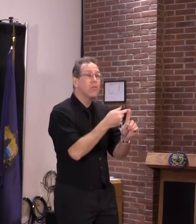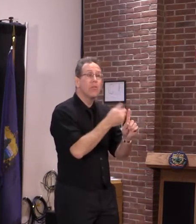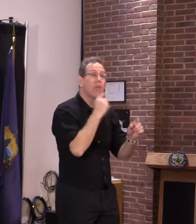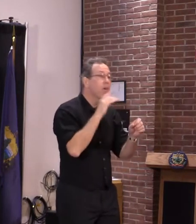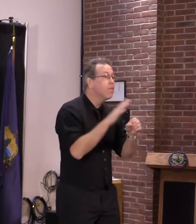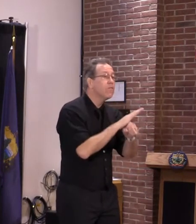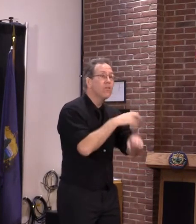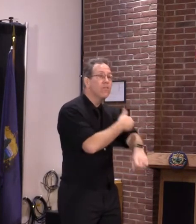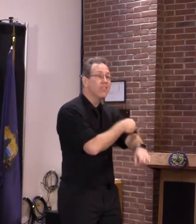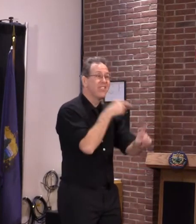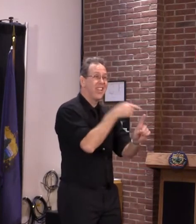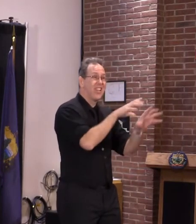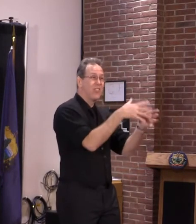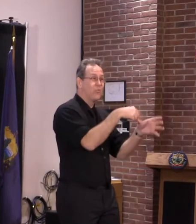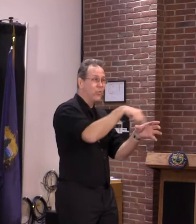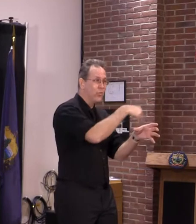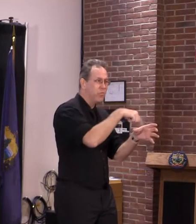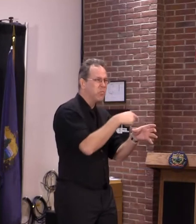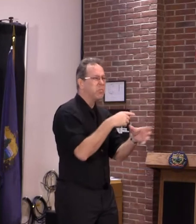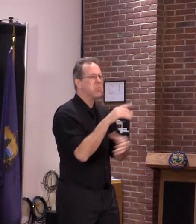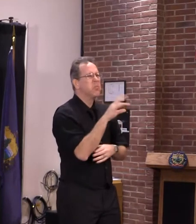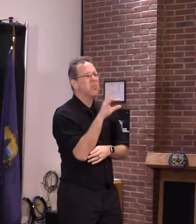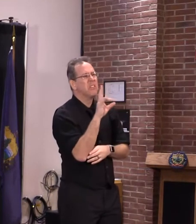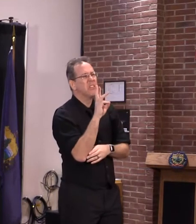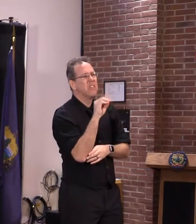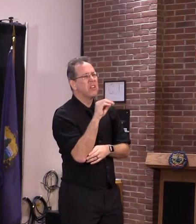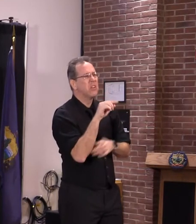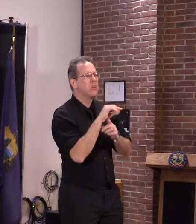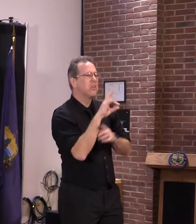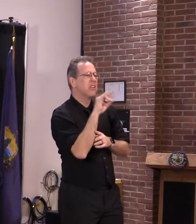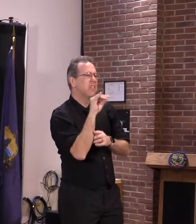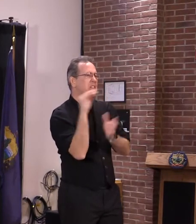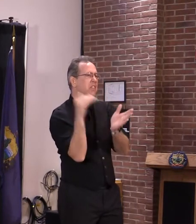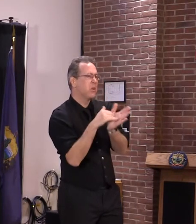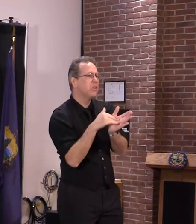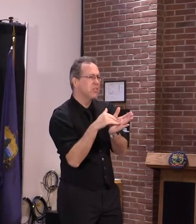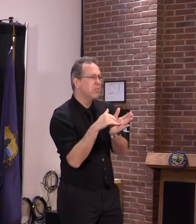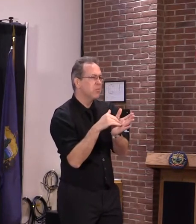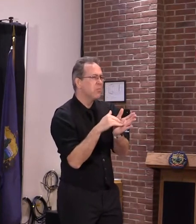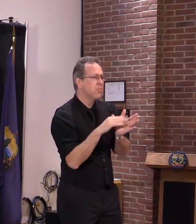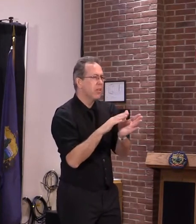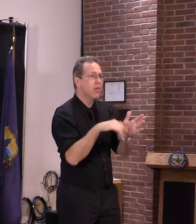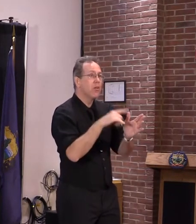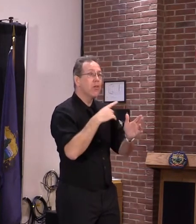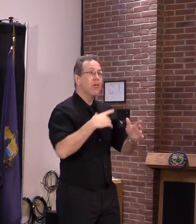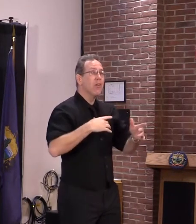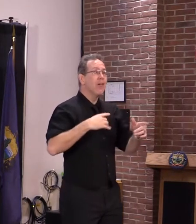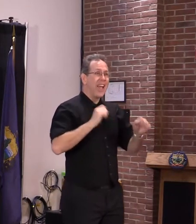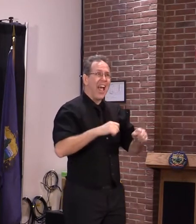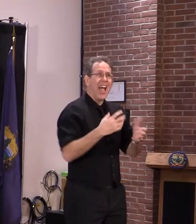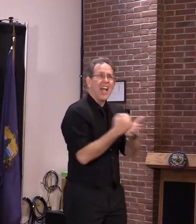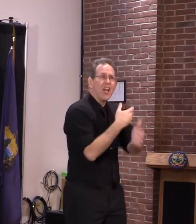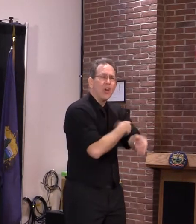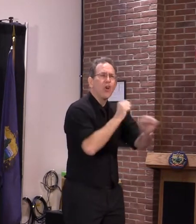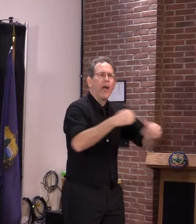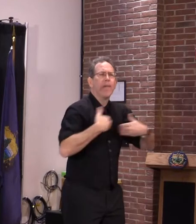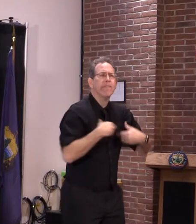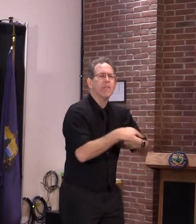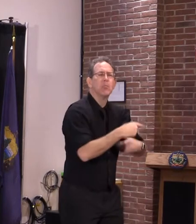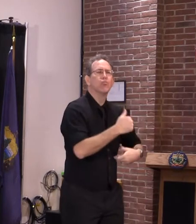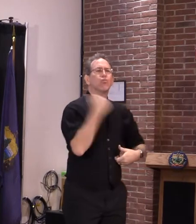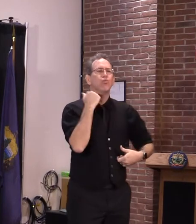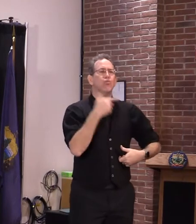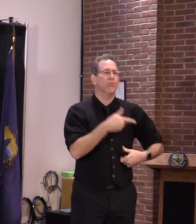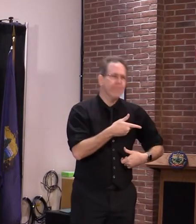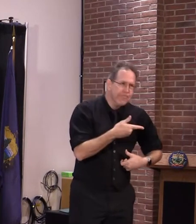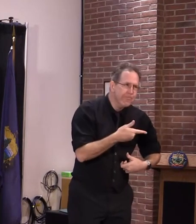there's maybe 70,000 or so that are not fully vaccinated who are eligible. There's another 33,000 maybe that are under 5 years old. So,